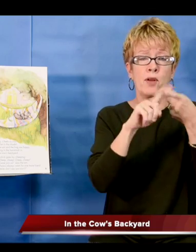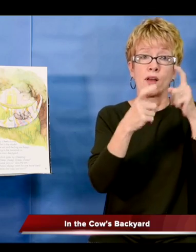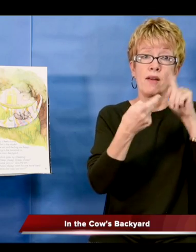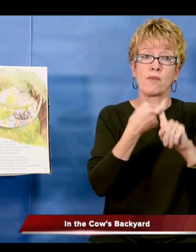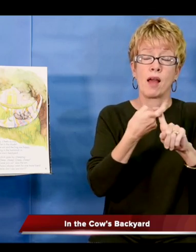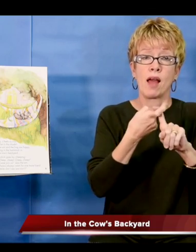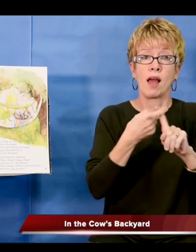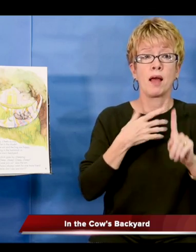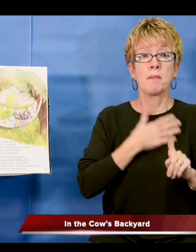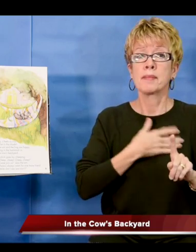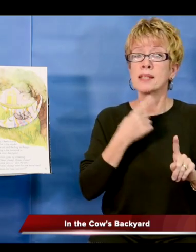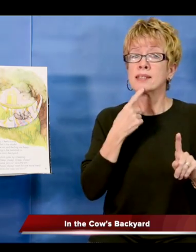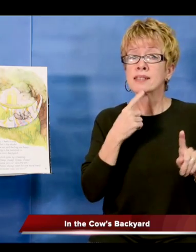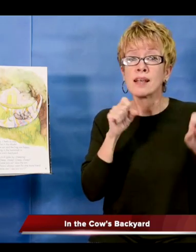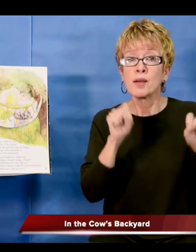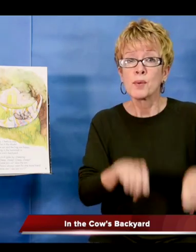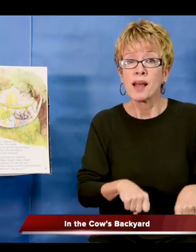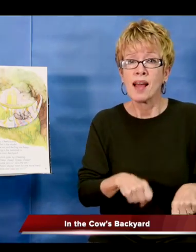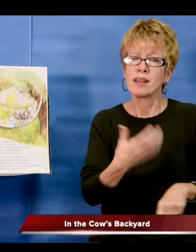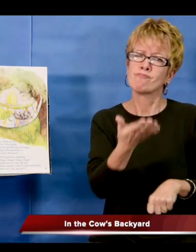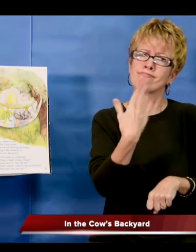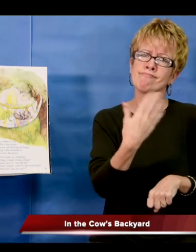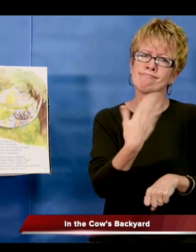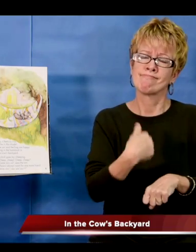friend. Please don't say you can't.